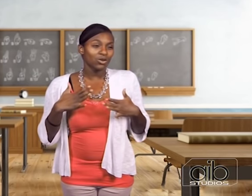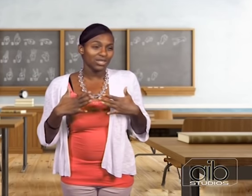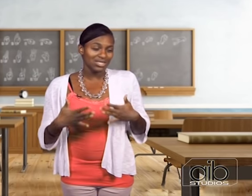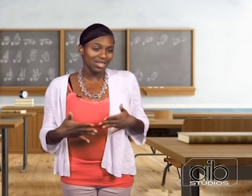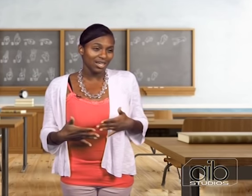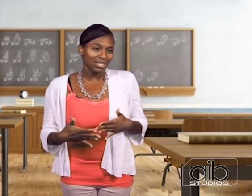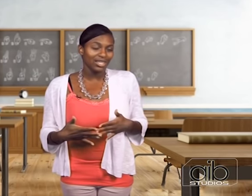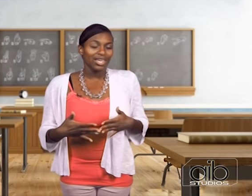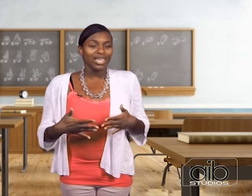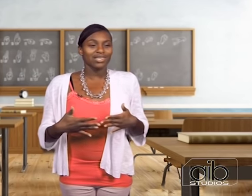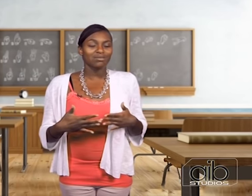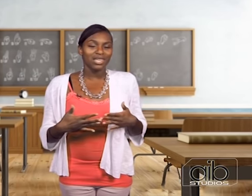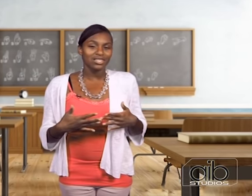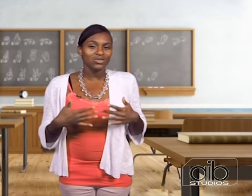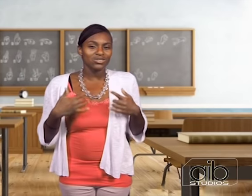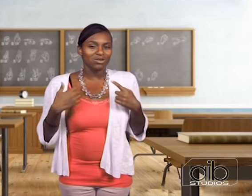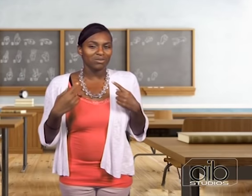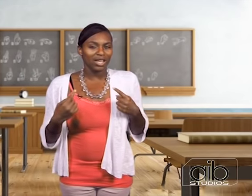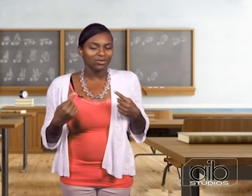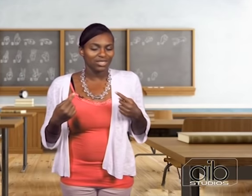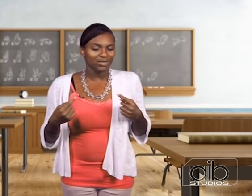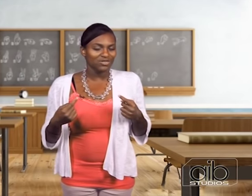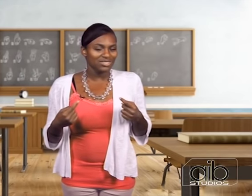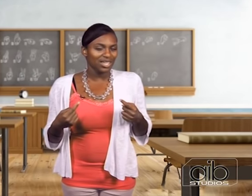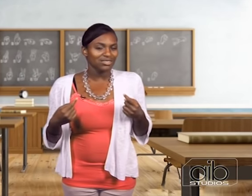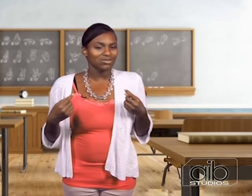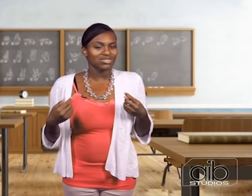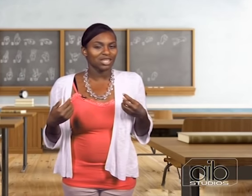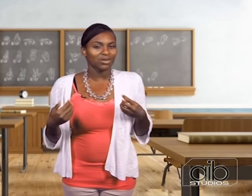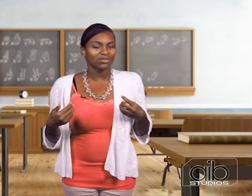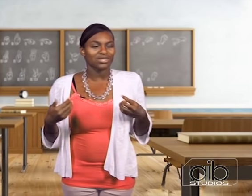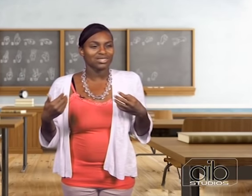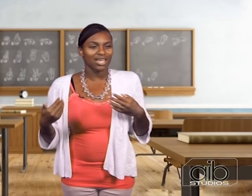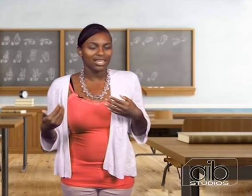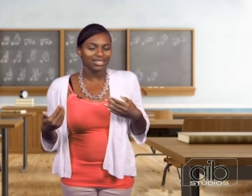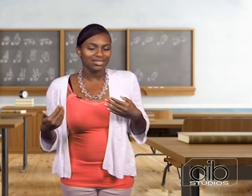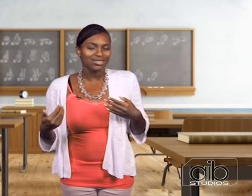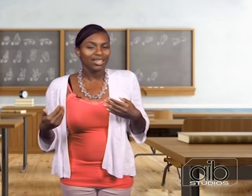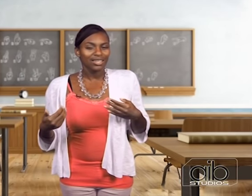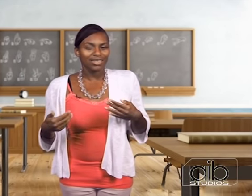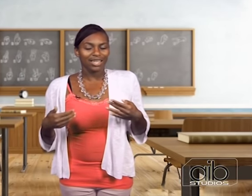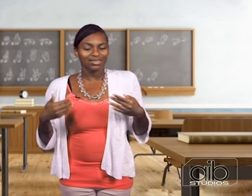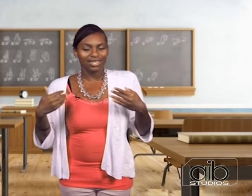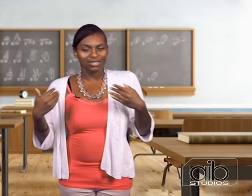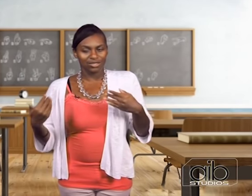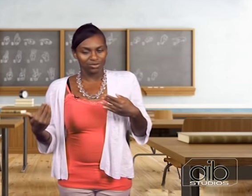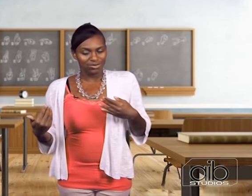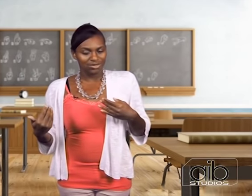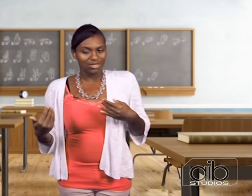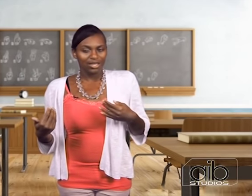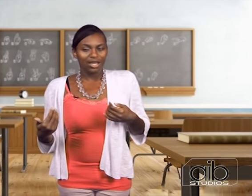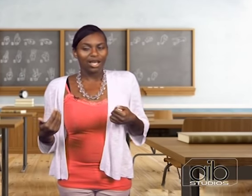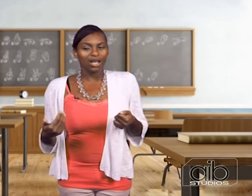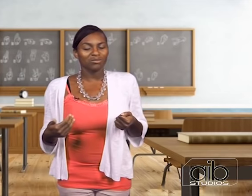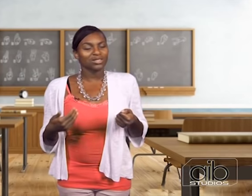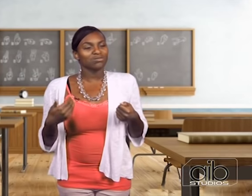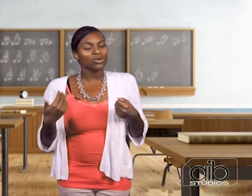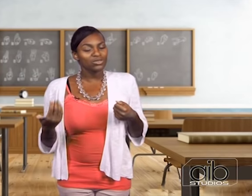only sign, and they may use their mouth to emphasize on some of the signs that they use. But most